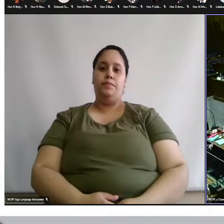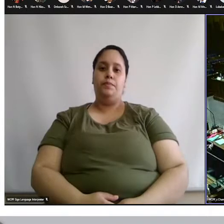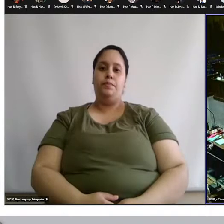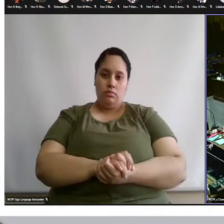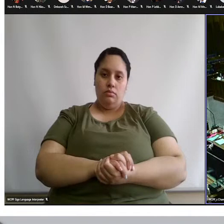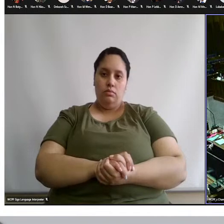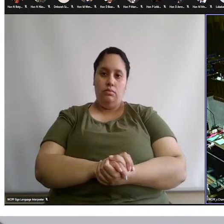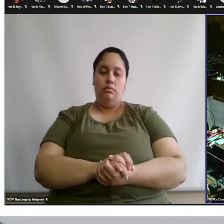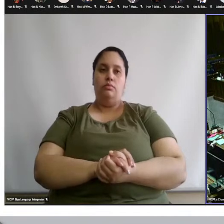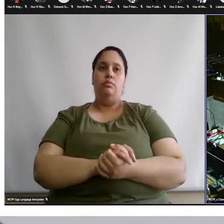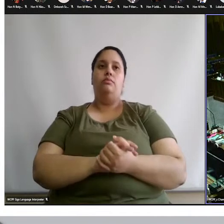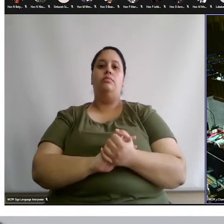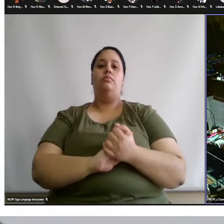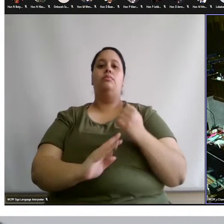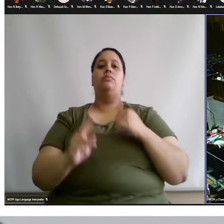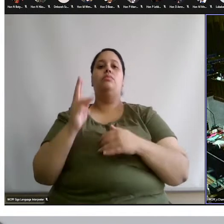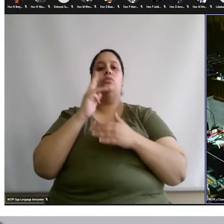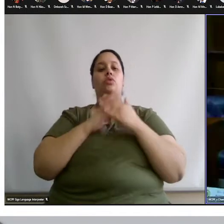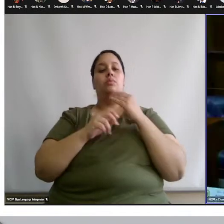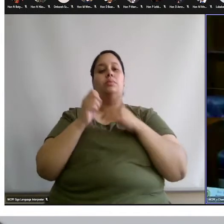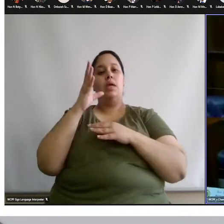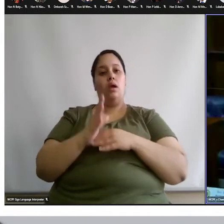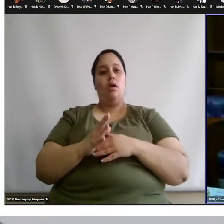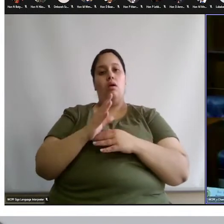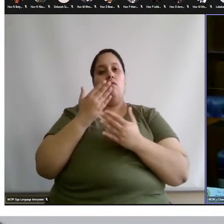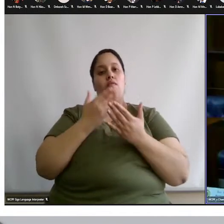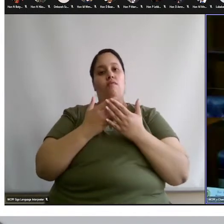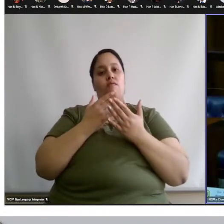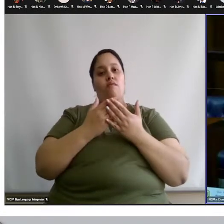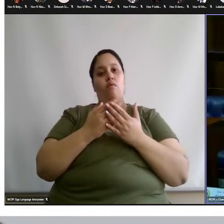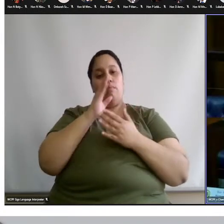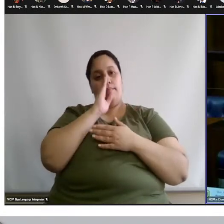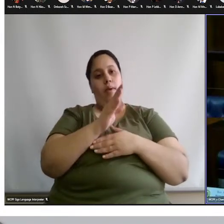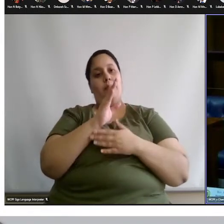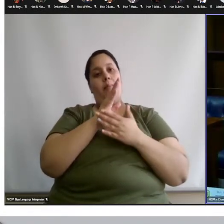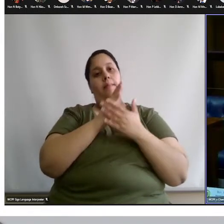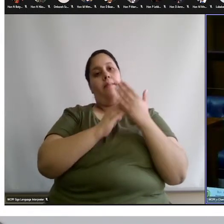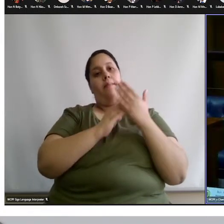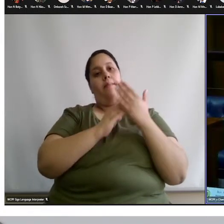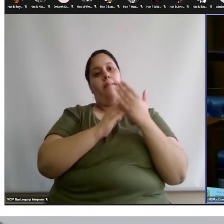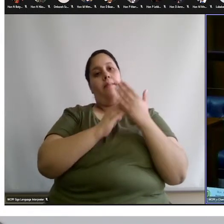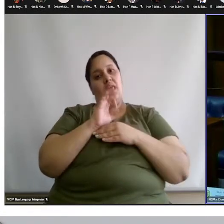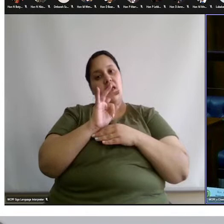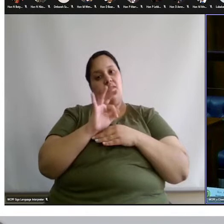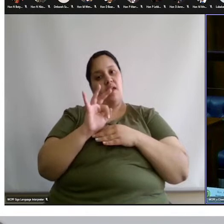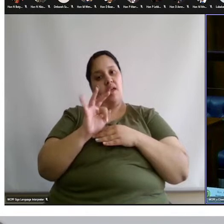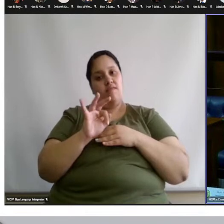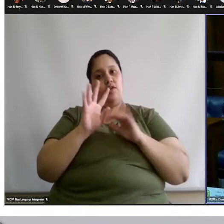Honorable Member of the EFF, Makamba Botia, my department